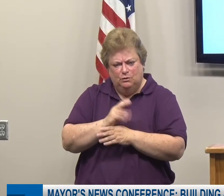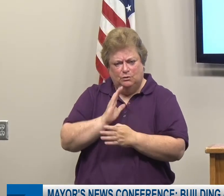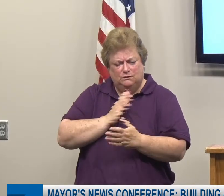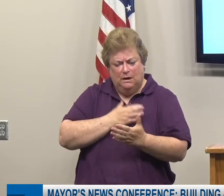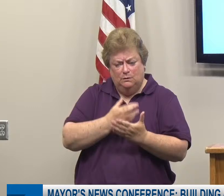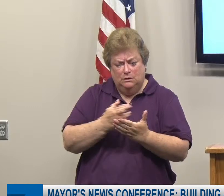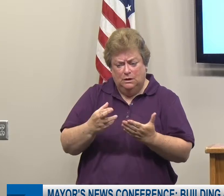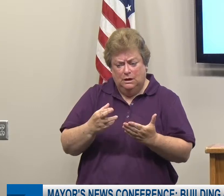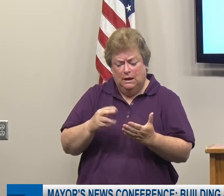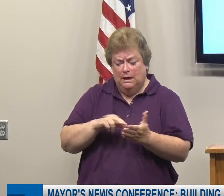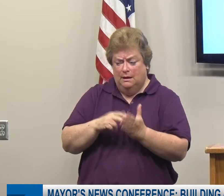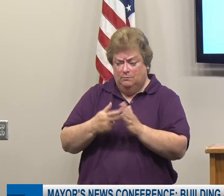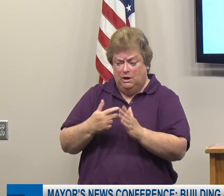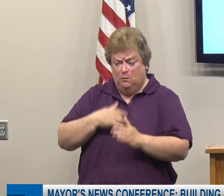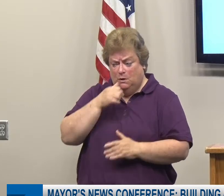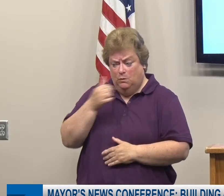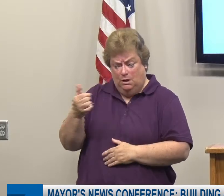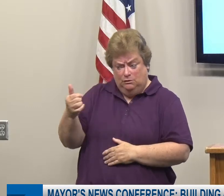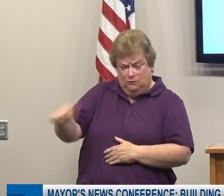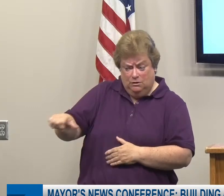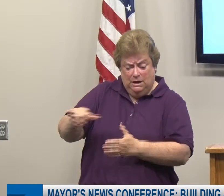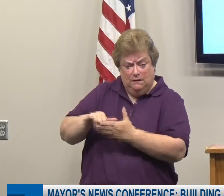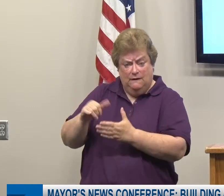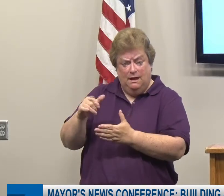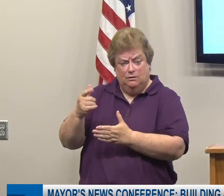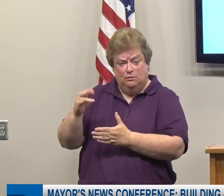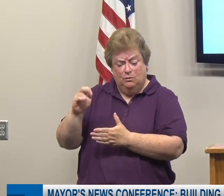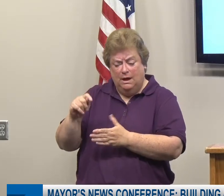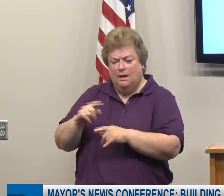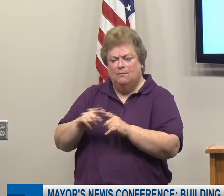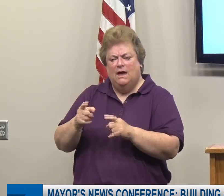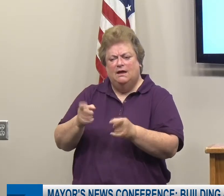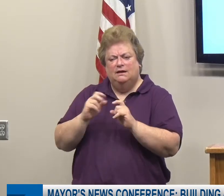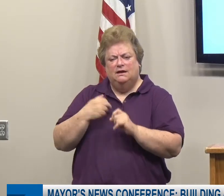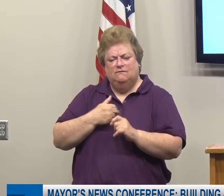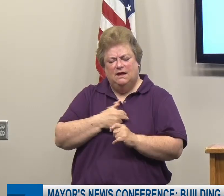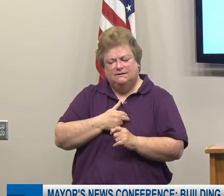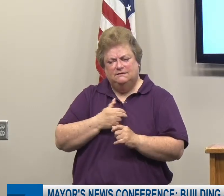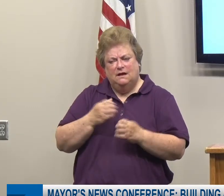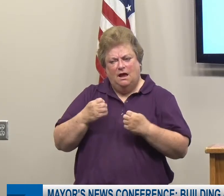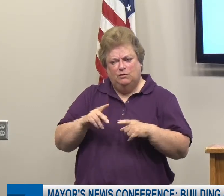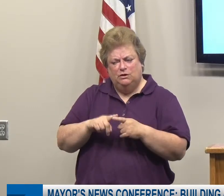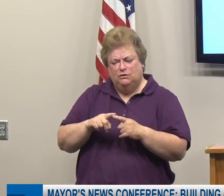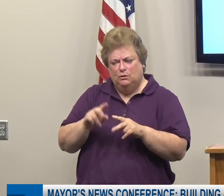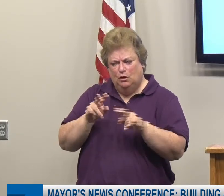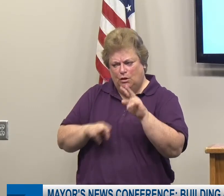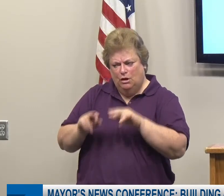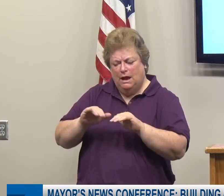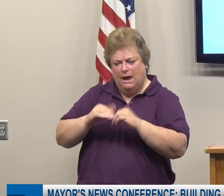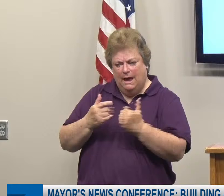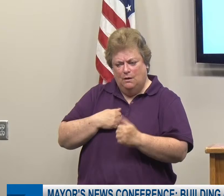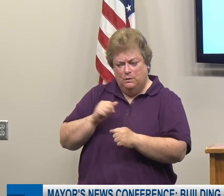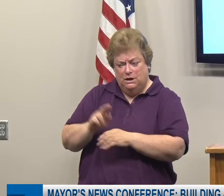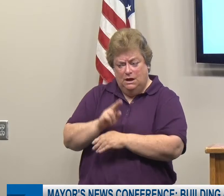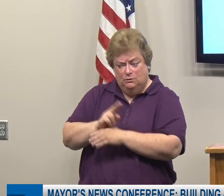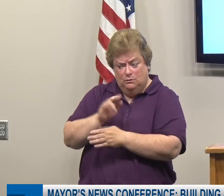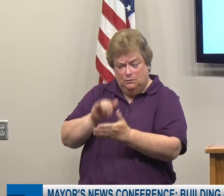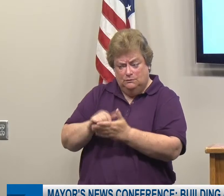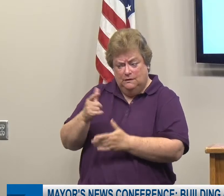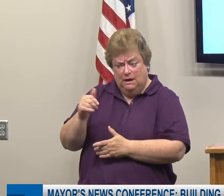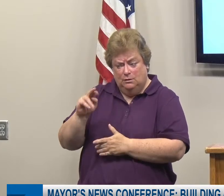we will ultimately turn down the grant, but it gives us an opportunity to examine how else that grant might be used, whether or